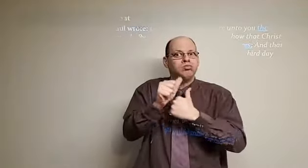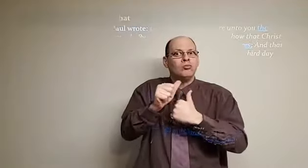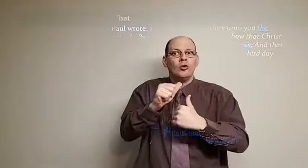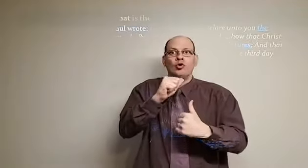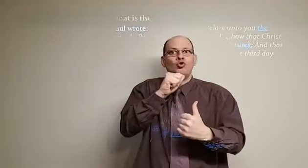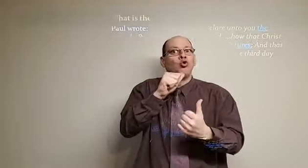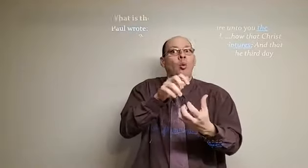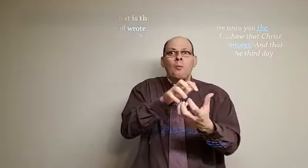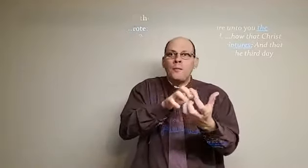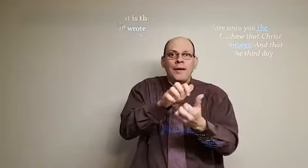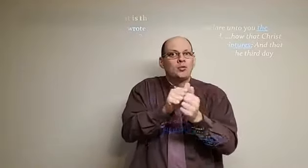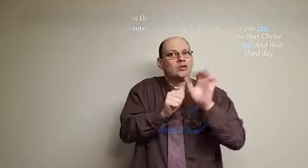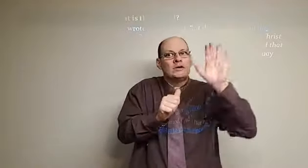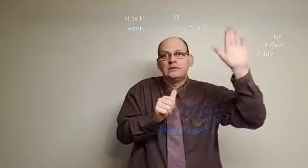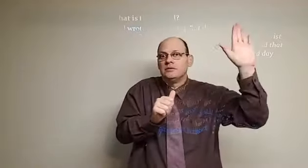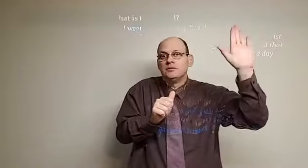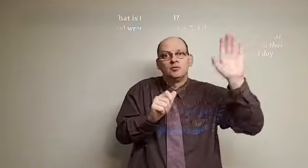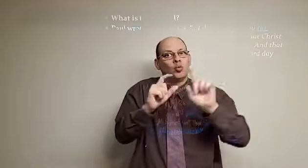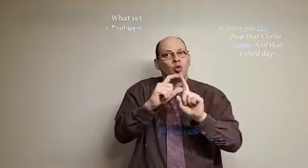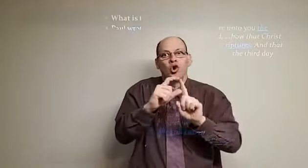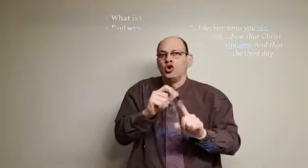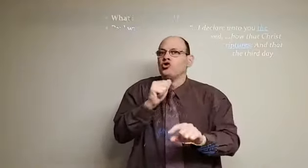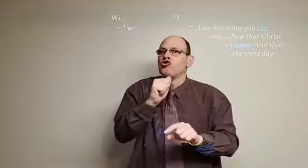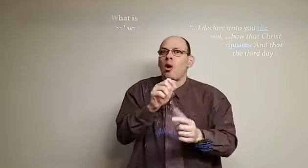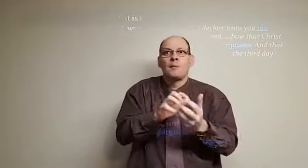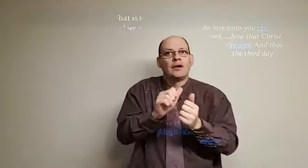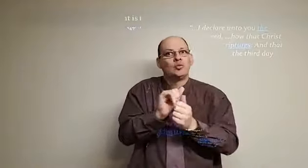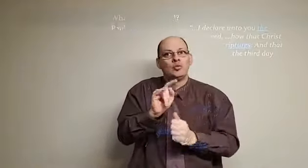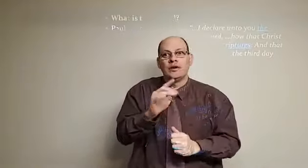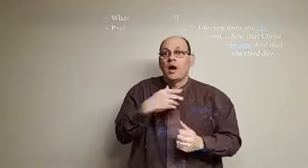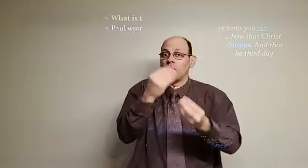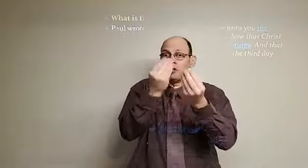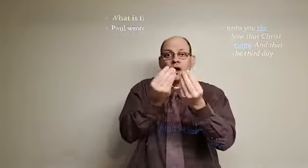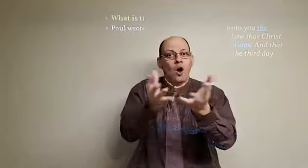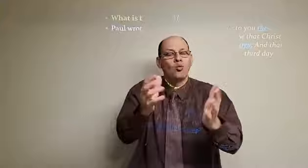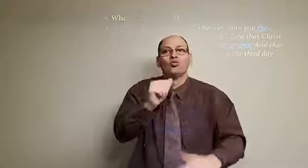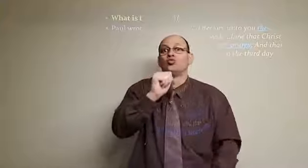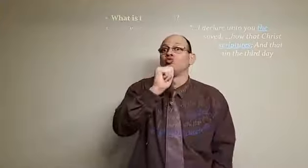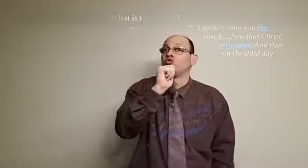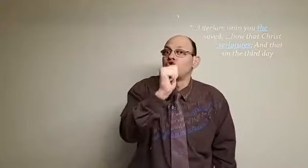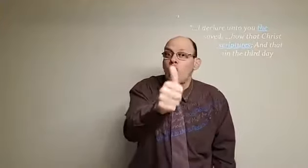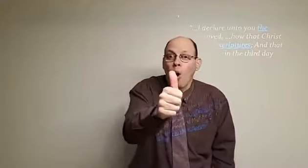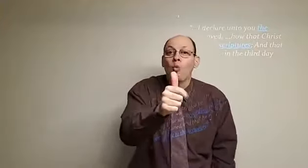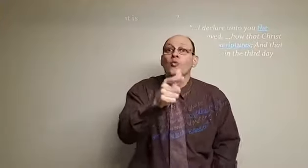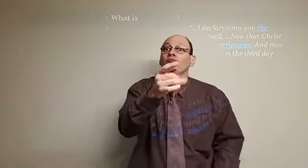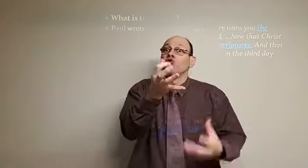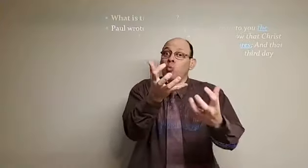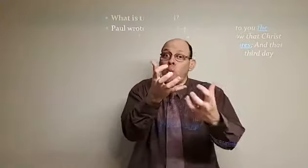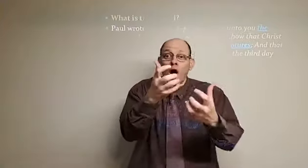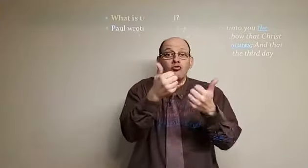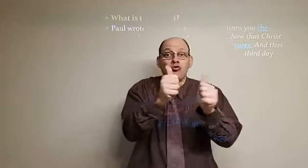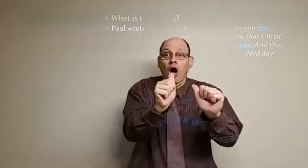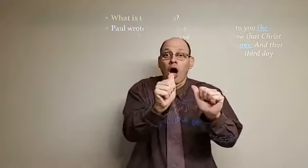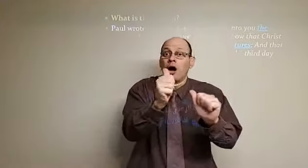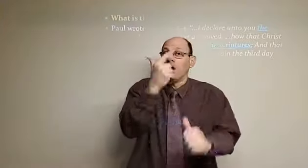oh I thought oh don't mess with God don't mess with God I'm just telling you don't if you want